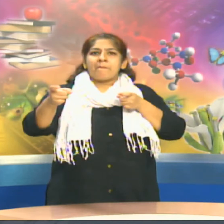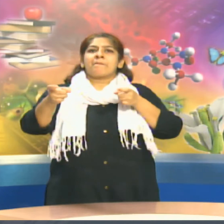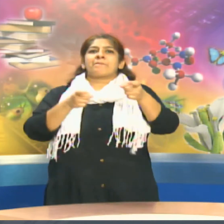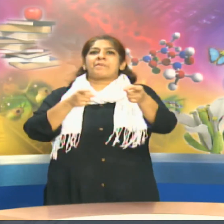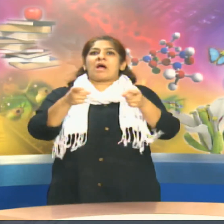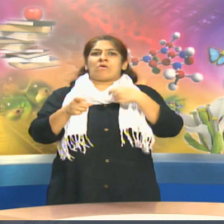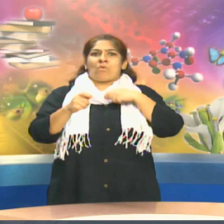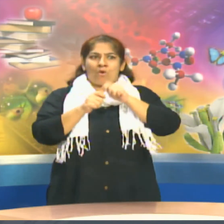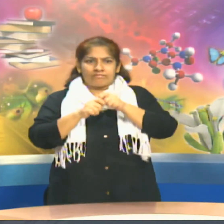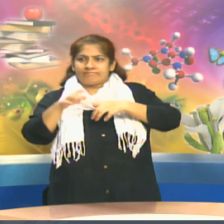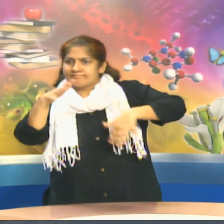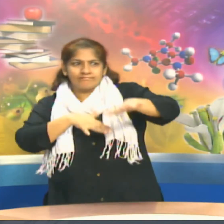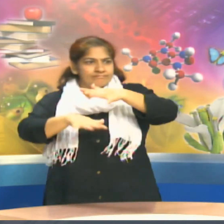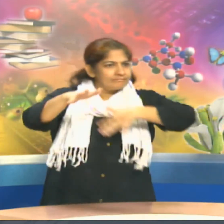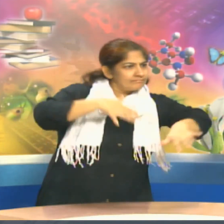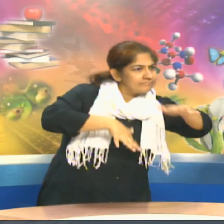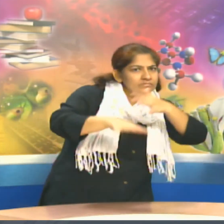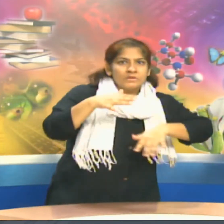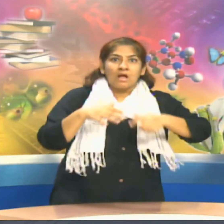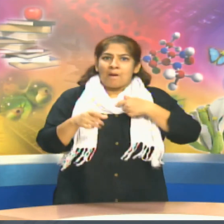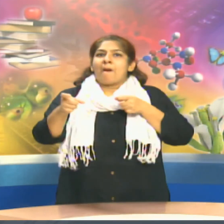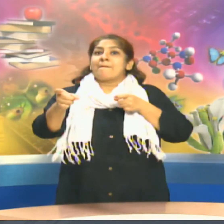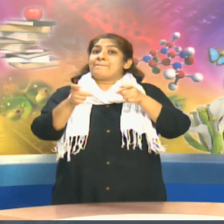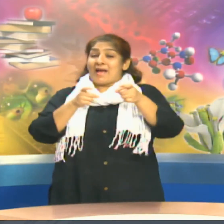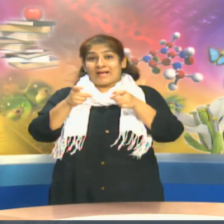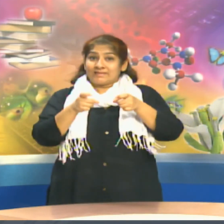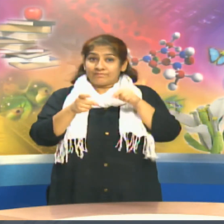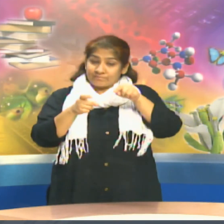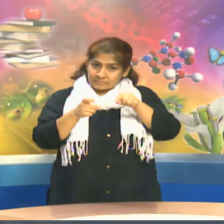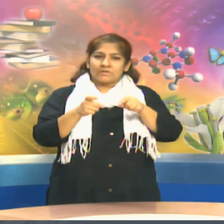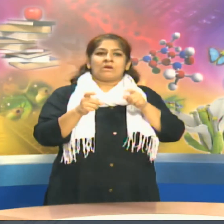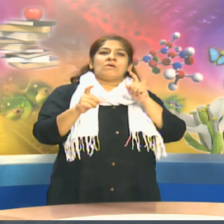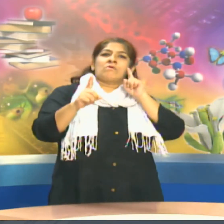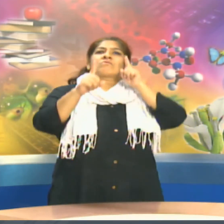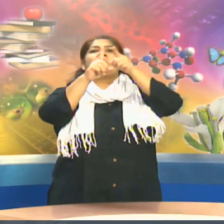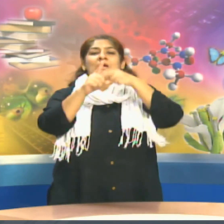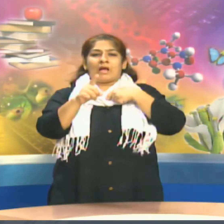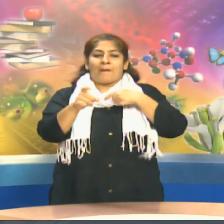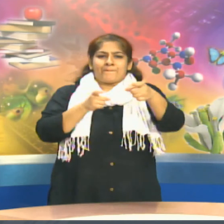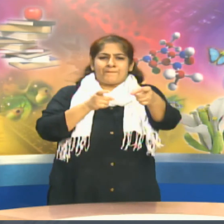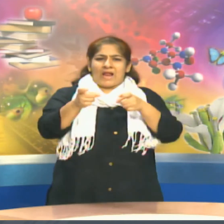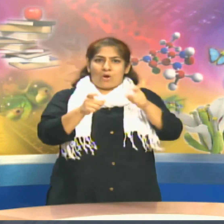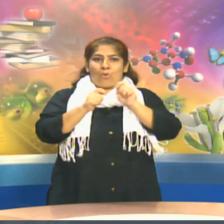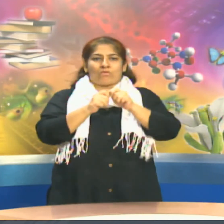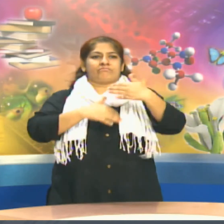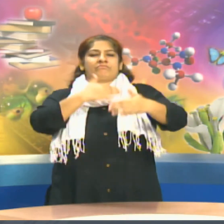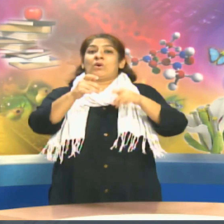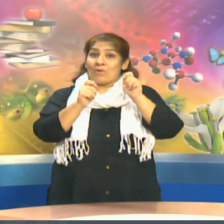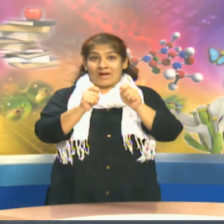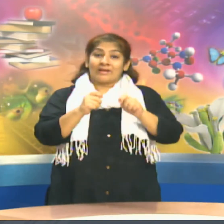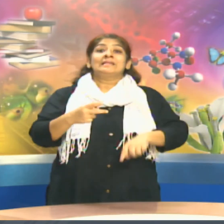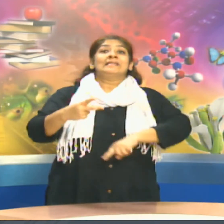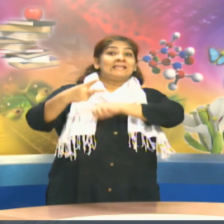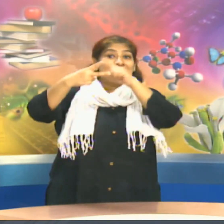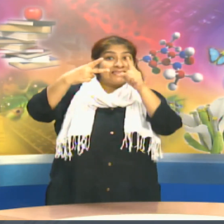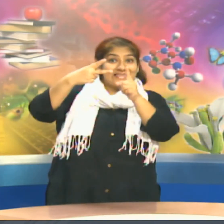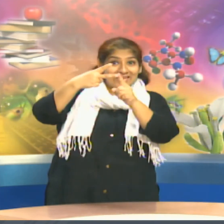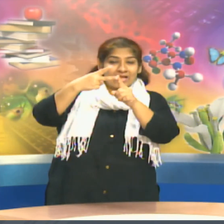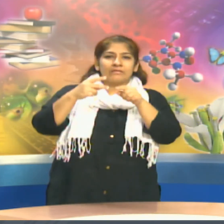sometime obey the seniors and do all the managerial work, all the planning work, and the main aim is to get the